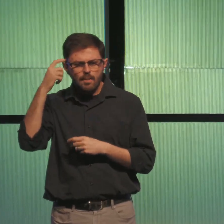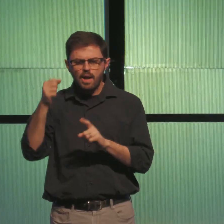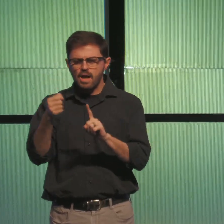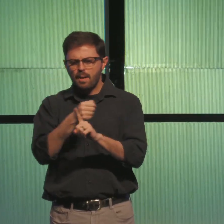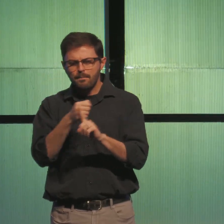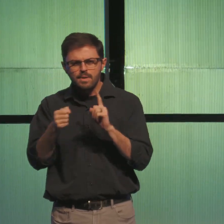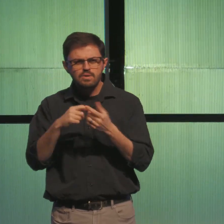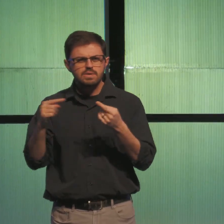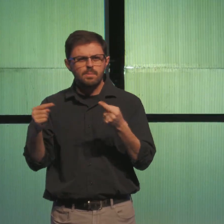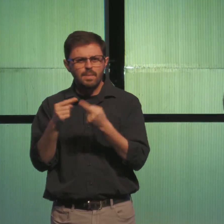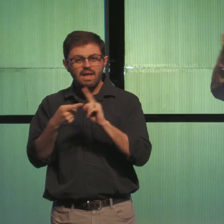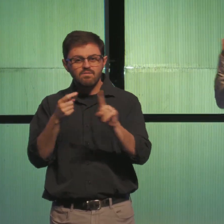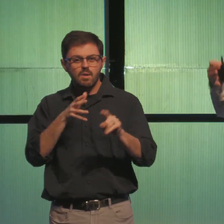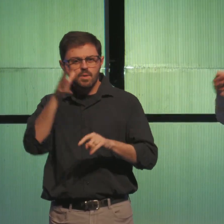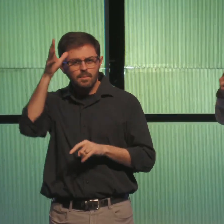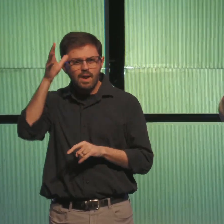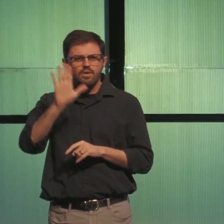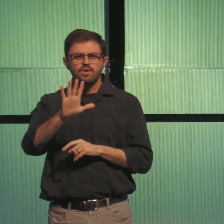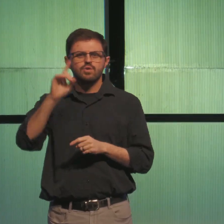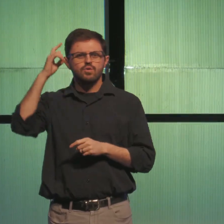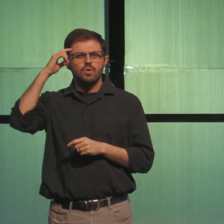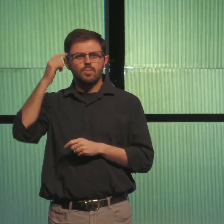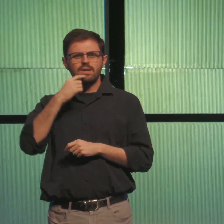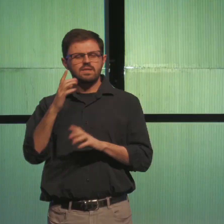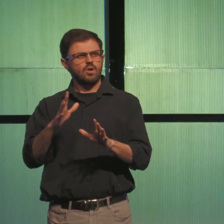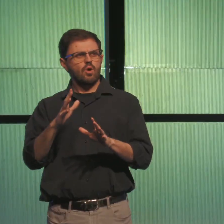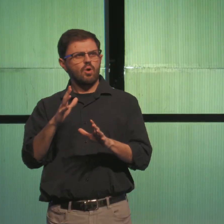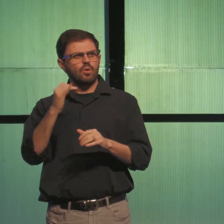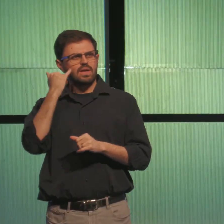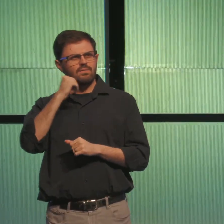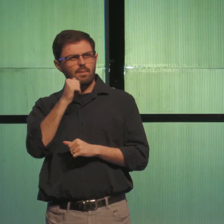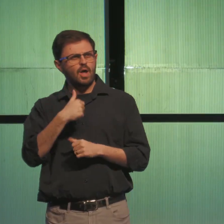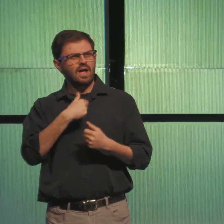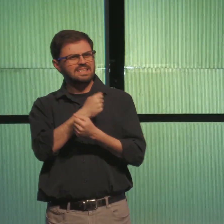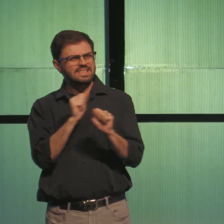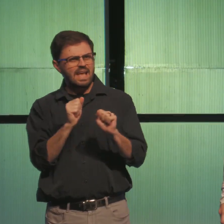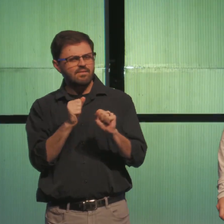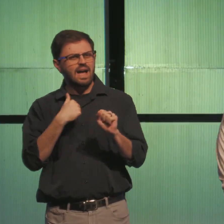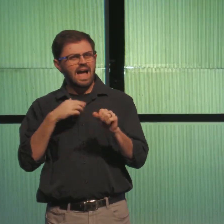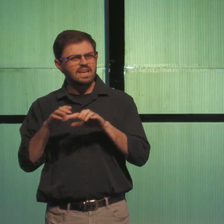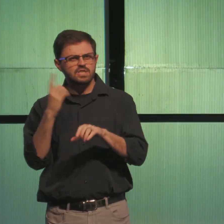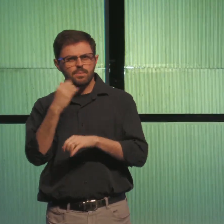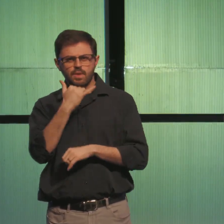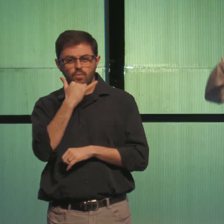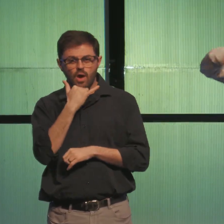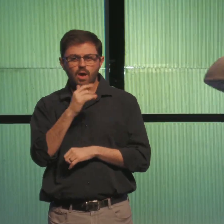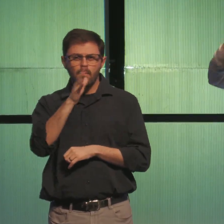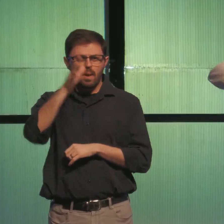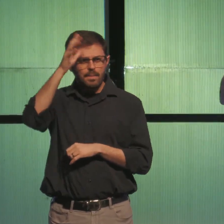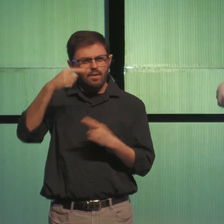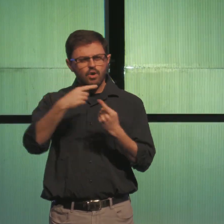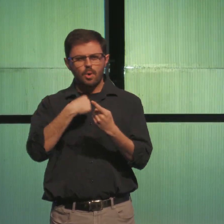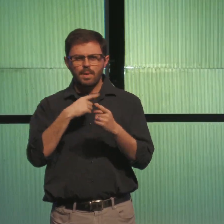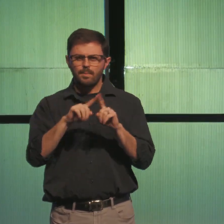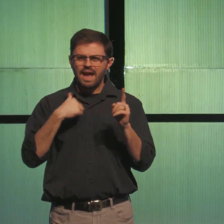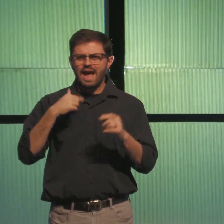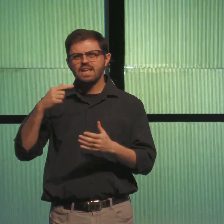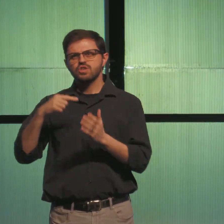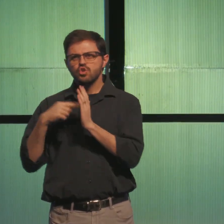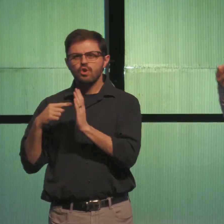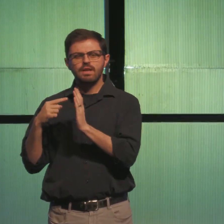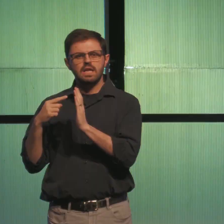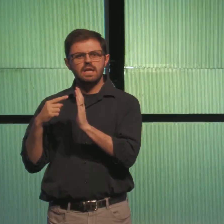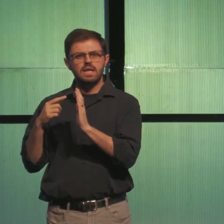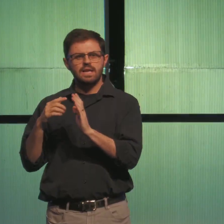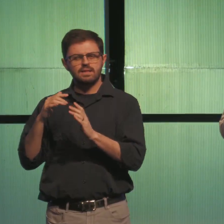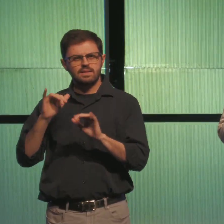is concluding, okay, to be safe, I must have done something wrong. They hurt me, but I deserved it. And it's a way you hold it all together